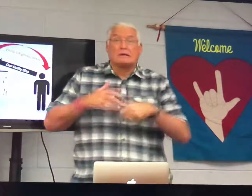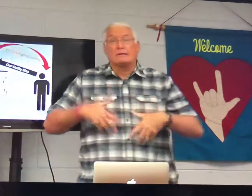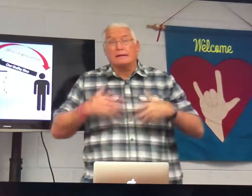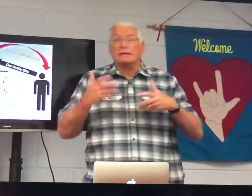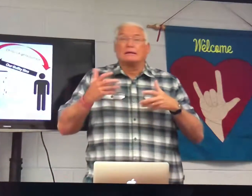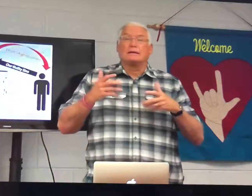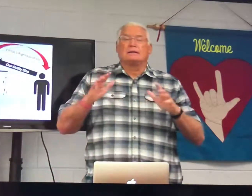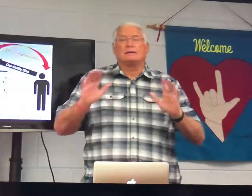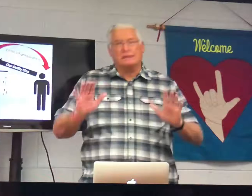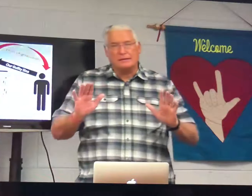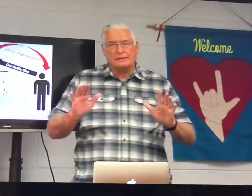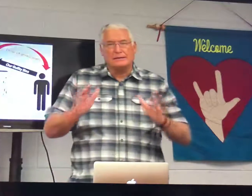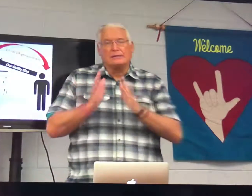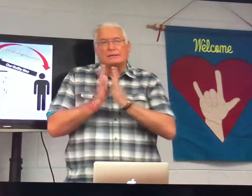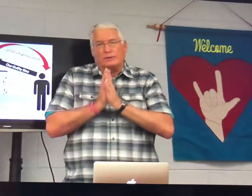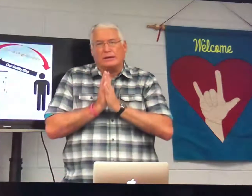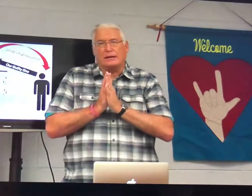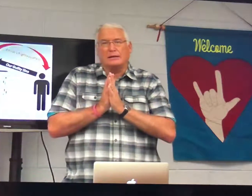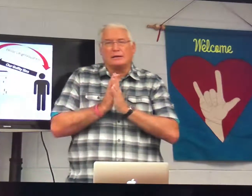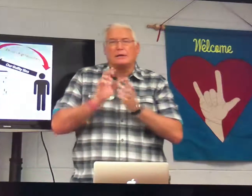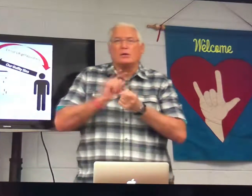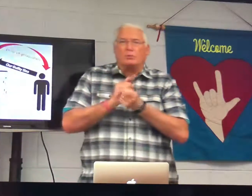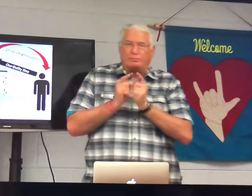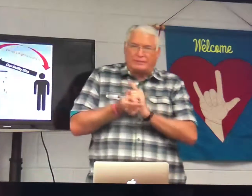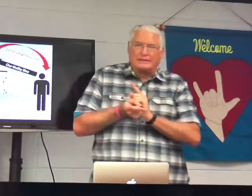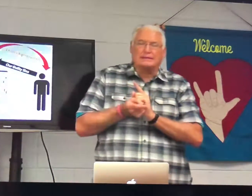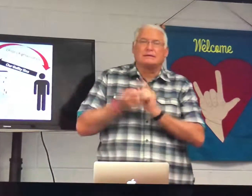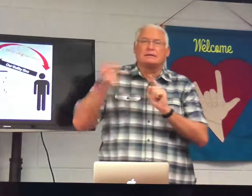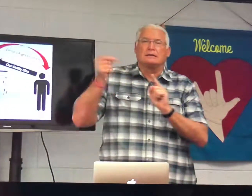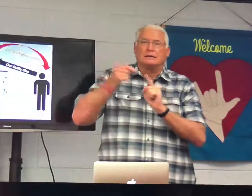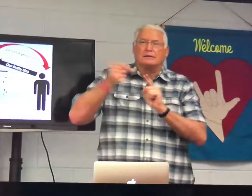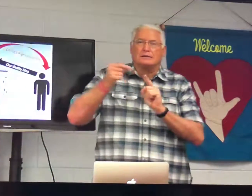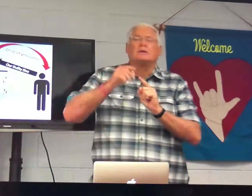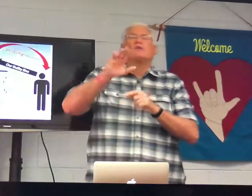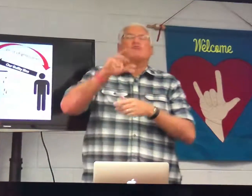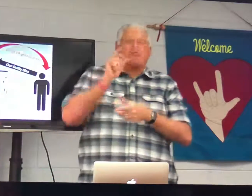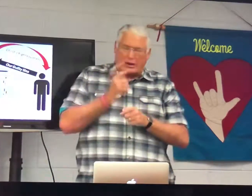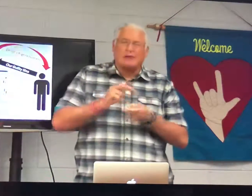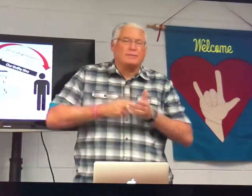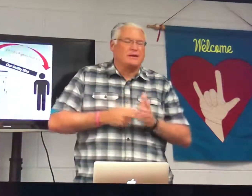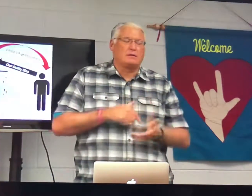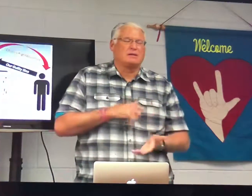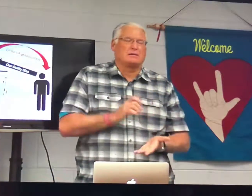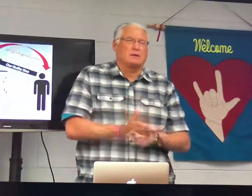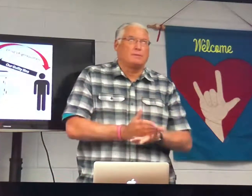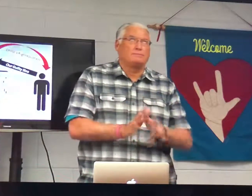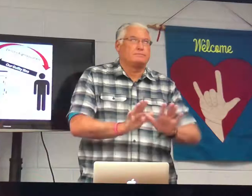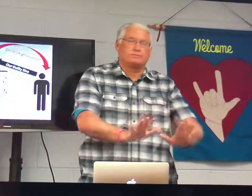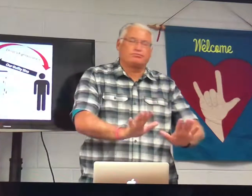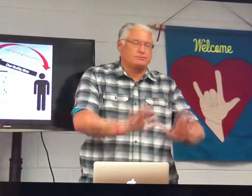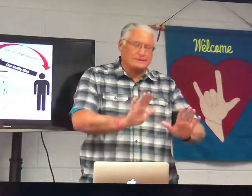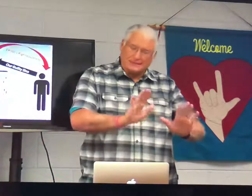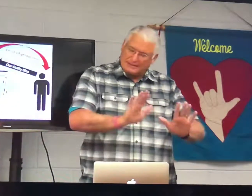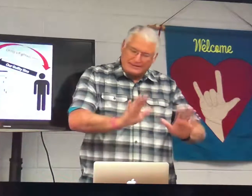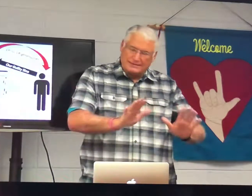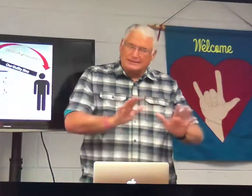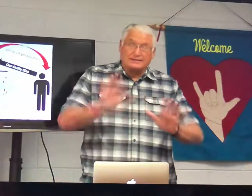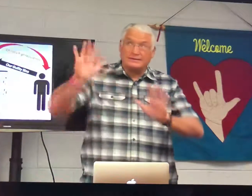Wood, 24 years old, of Arkansas. I'll tell you, this pitching staff, especially with the addition of Jalen